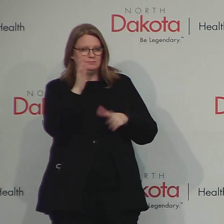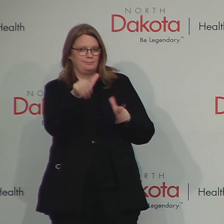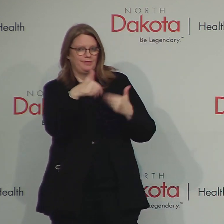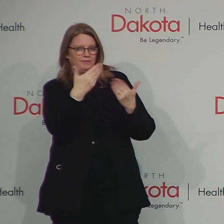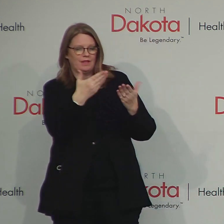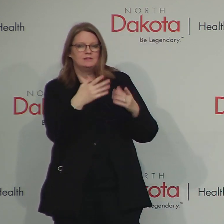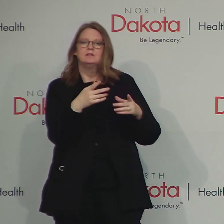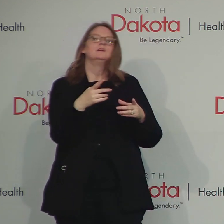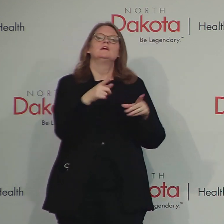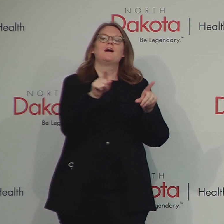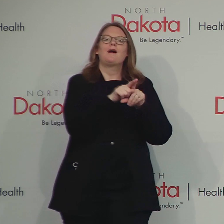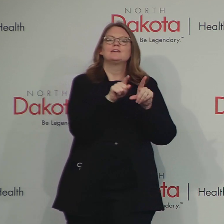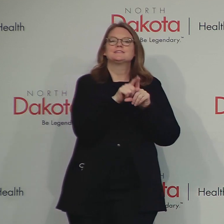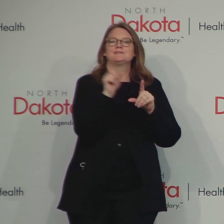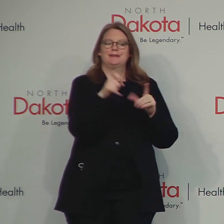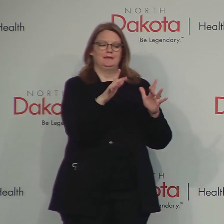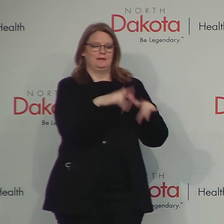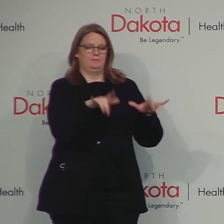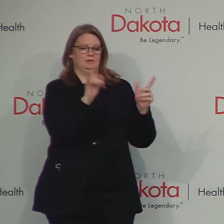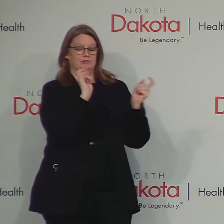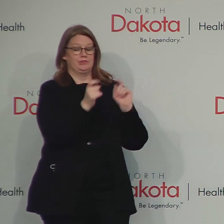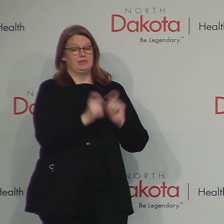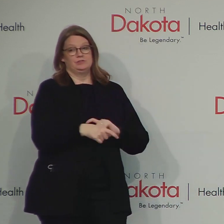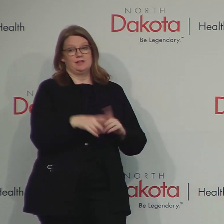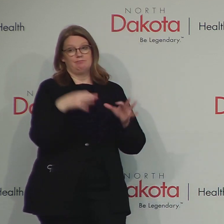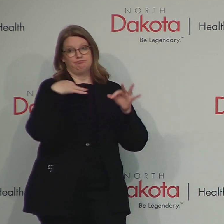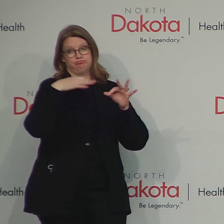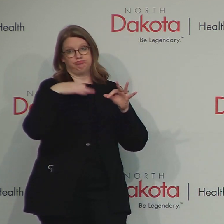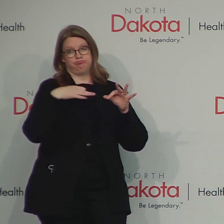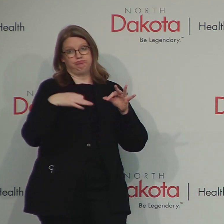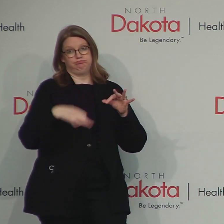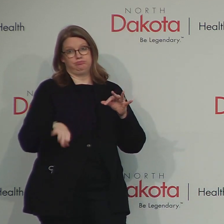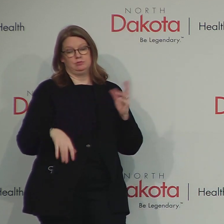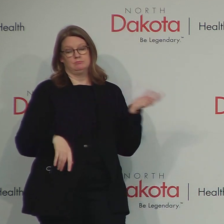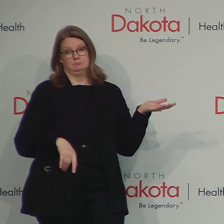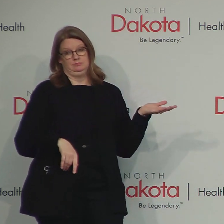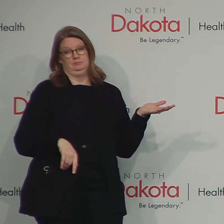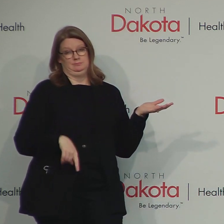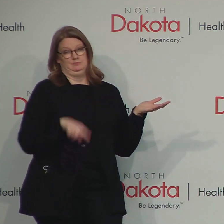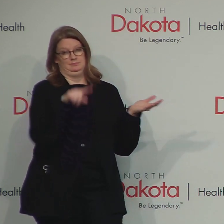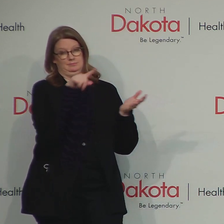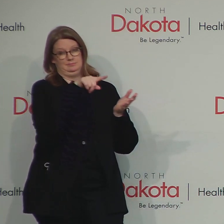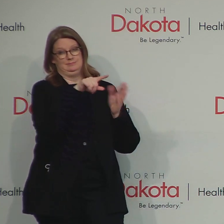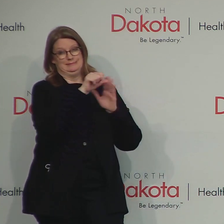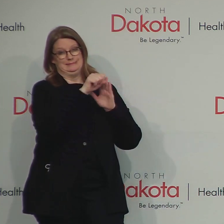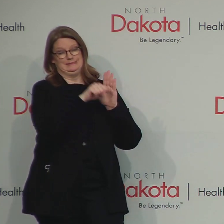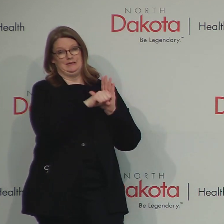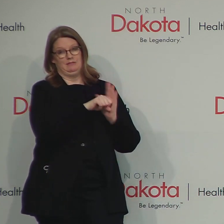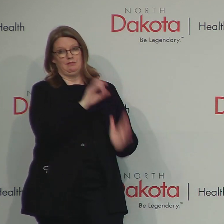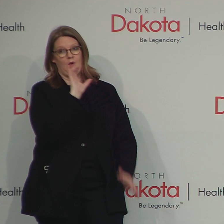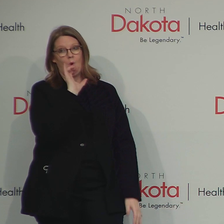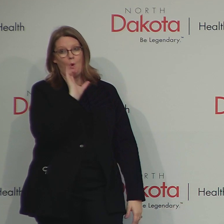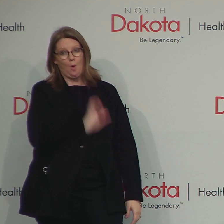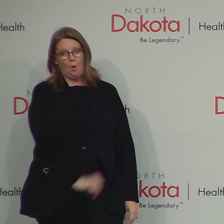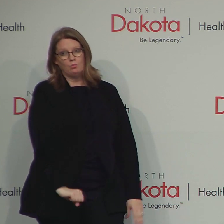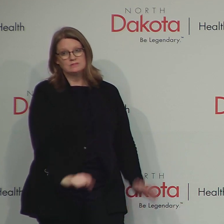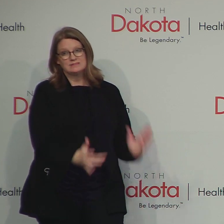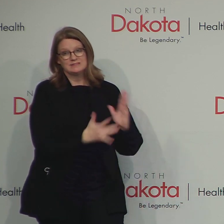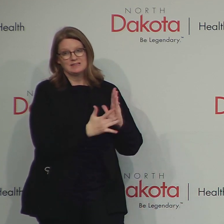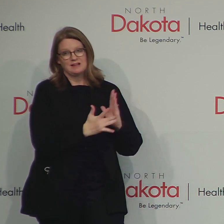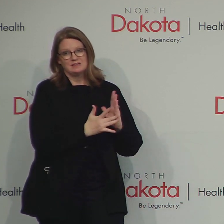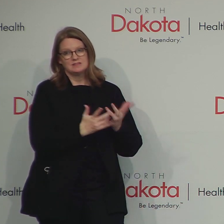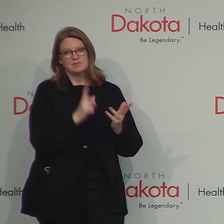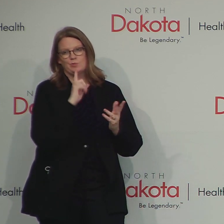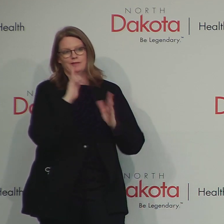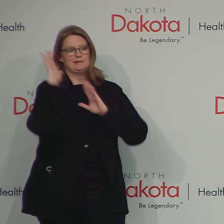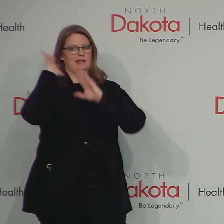do software changes to do that. And of course, as we've described, this is one place in the state where we have not just old technology, but ancient